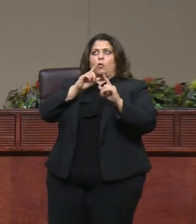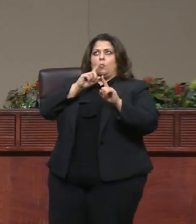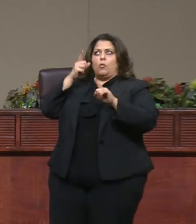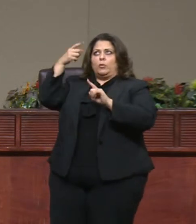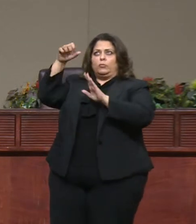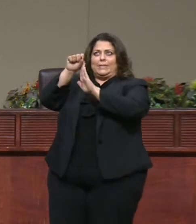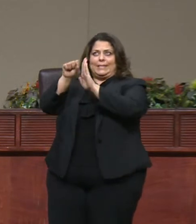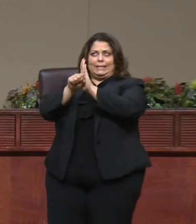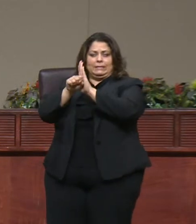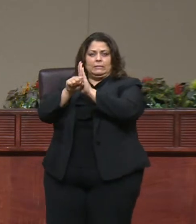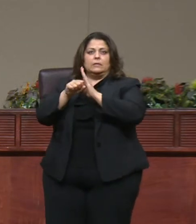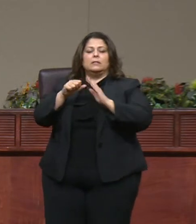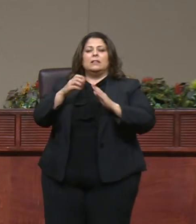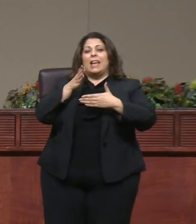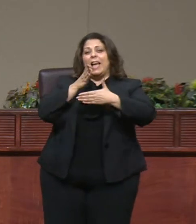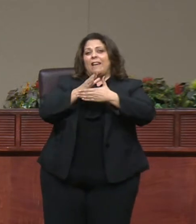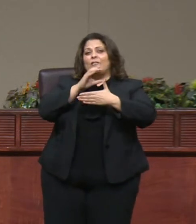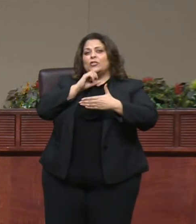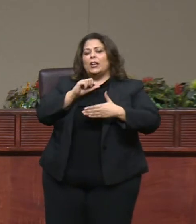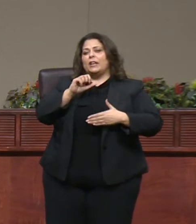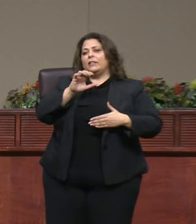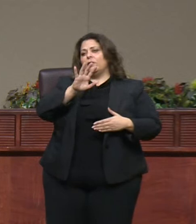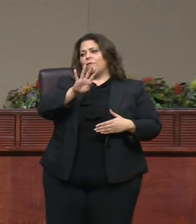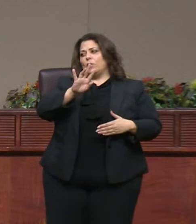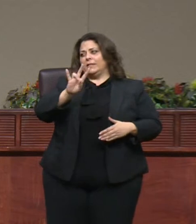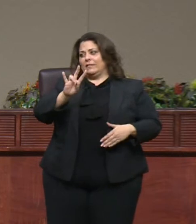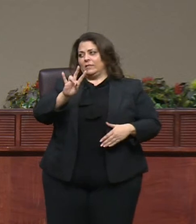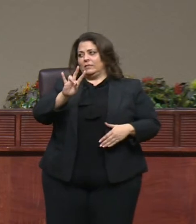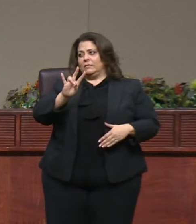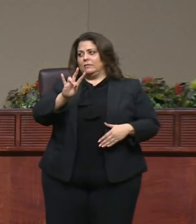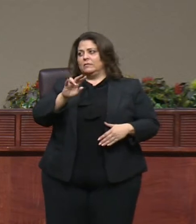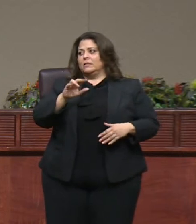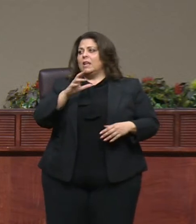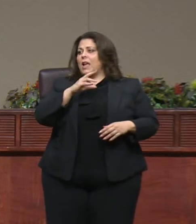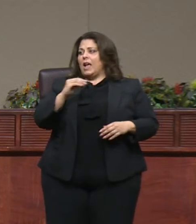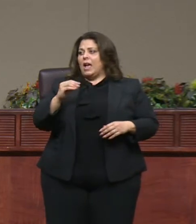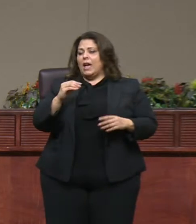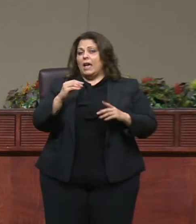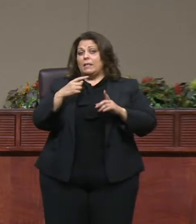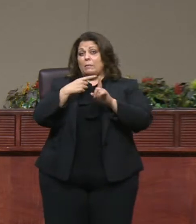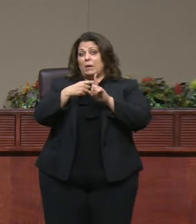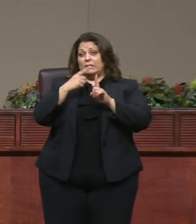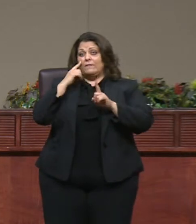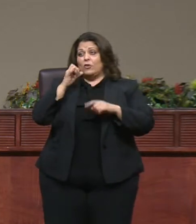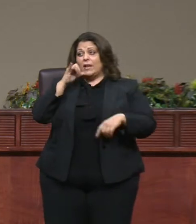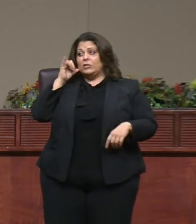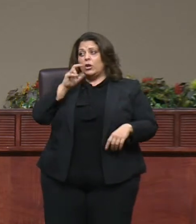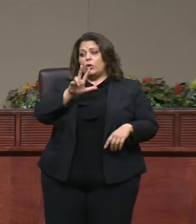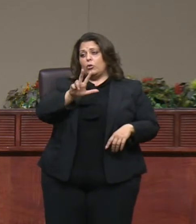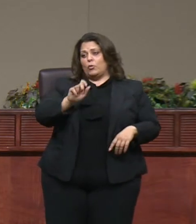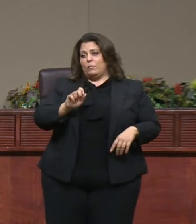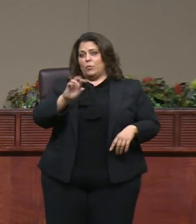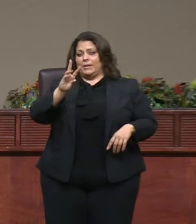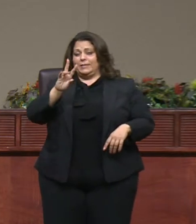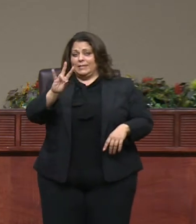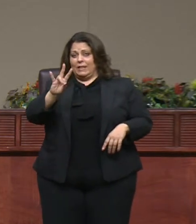of 37, and the positive rate for yesterday was 3.7 with a